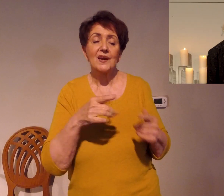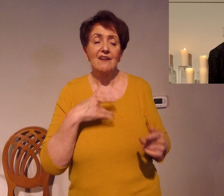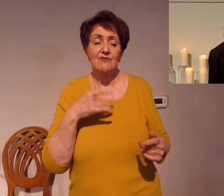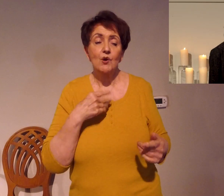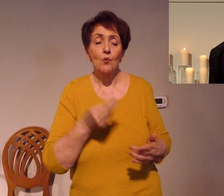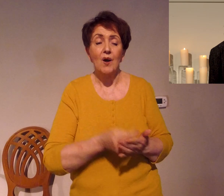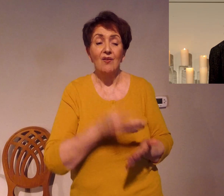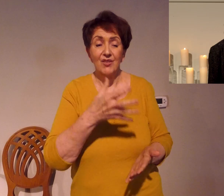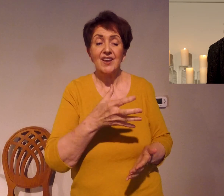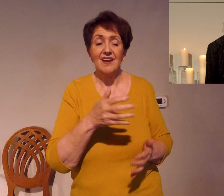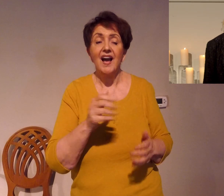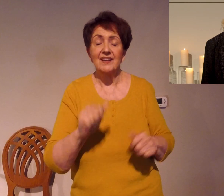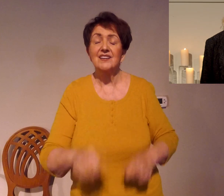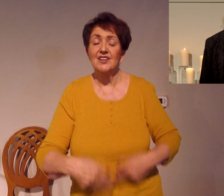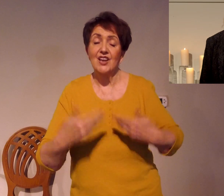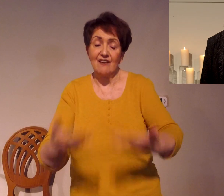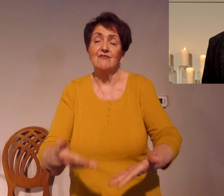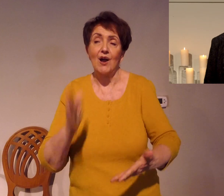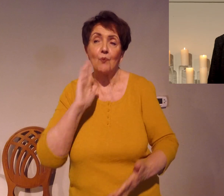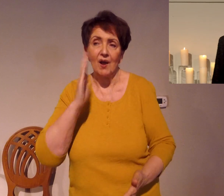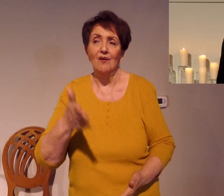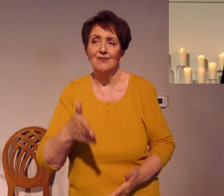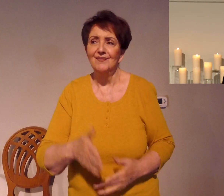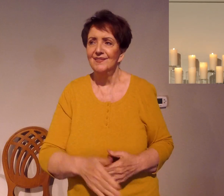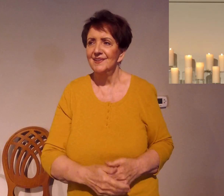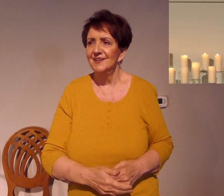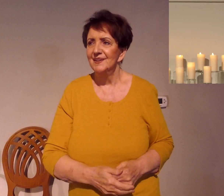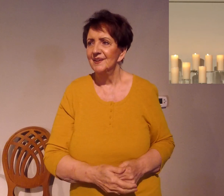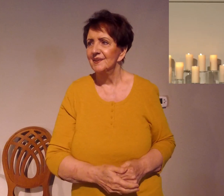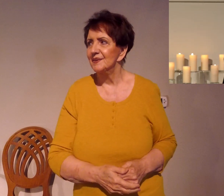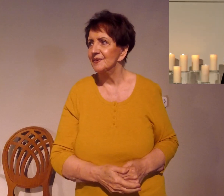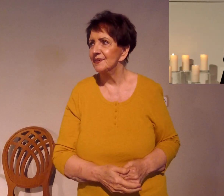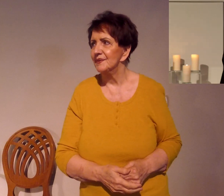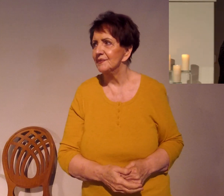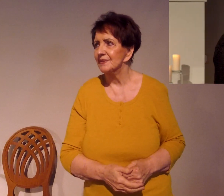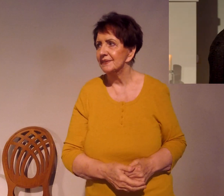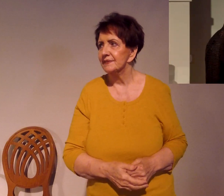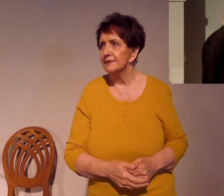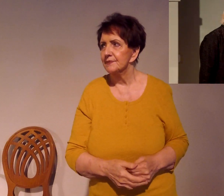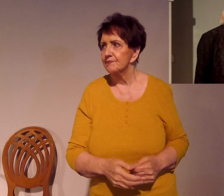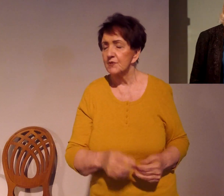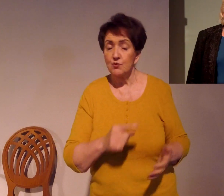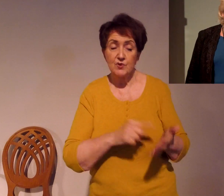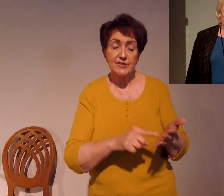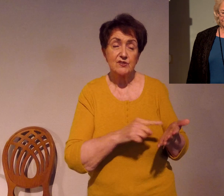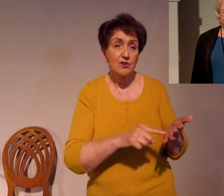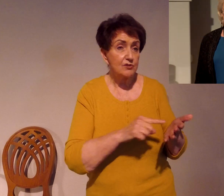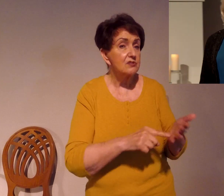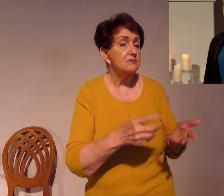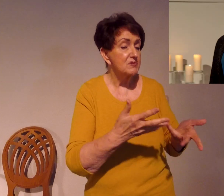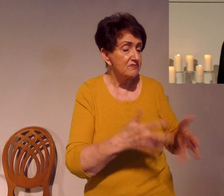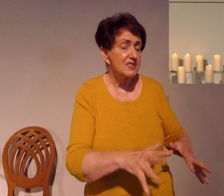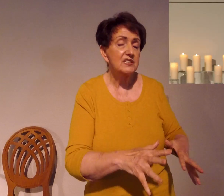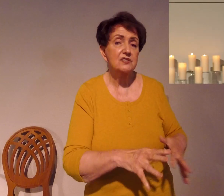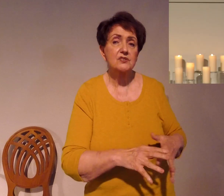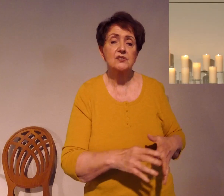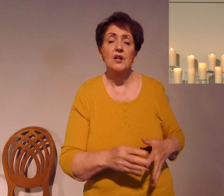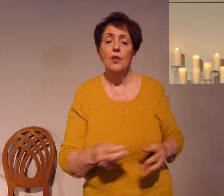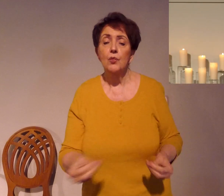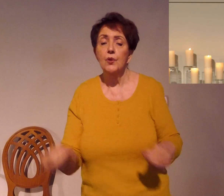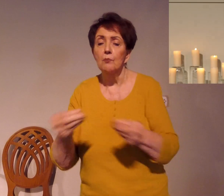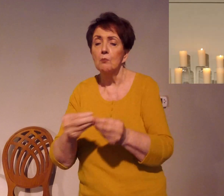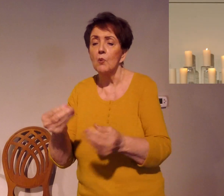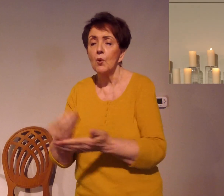give. So let me also tell you, statistically, they've done all kinds of research that the wealthier a person